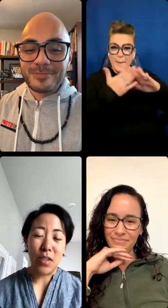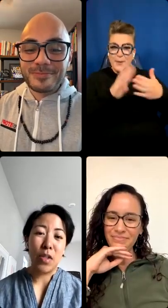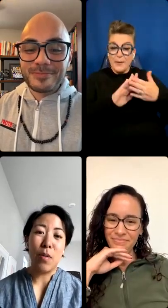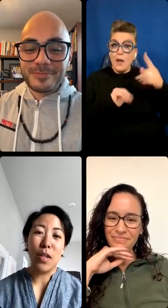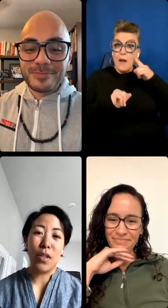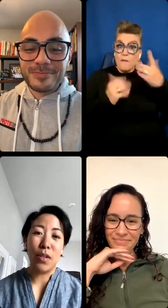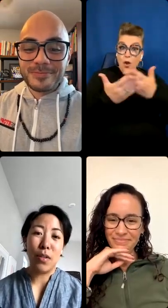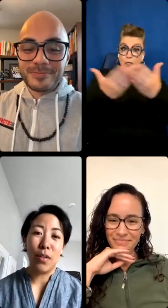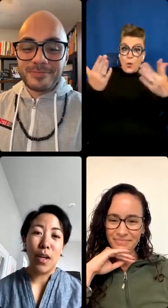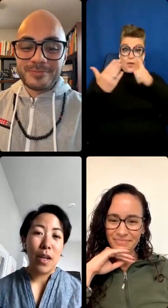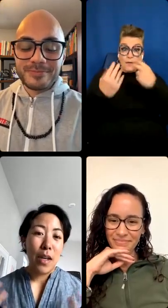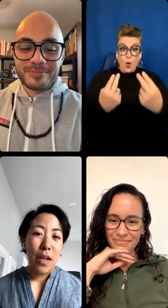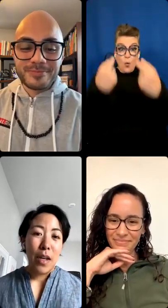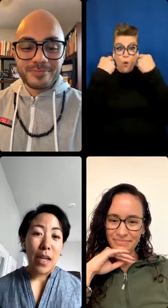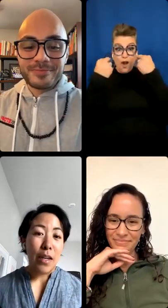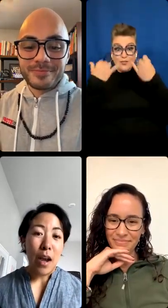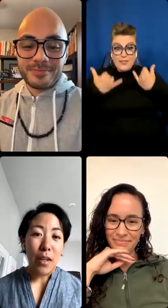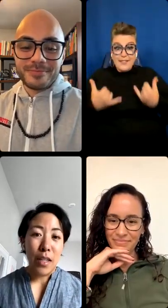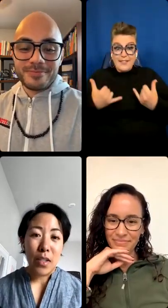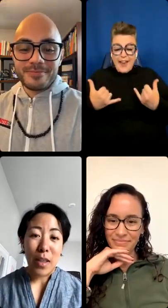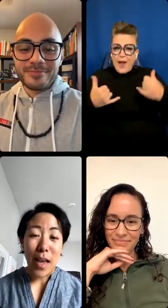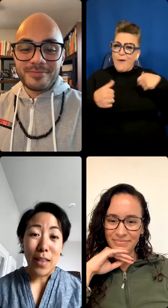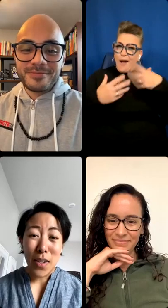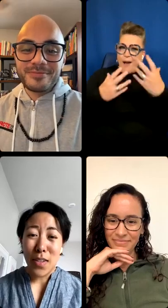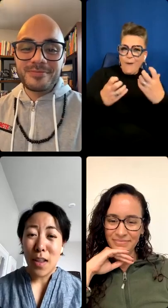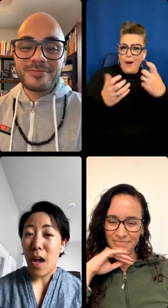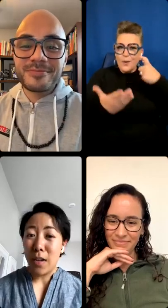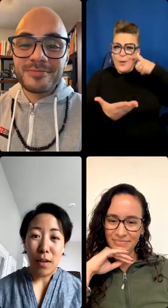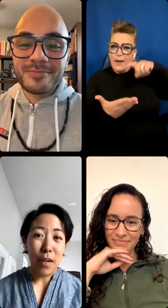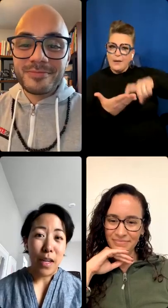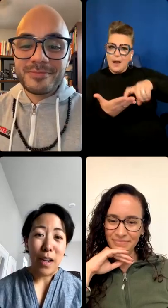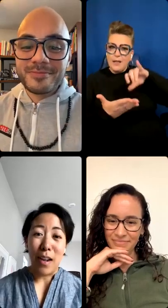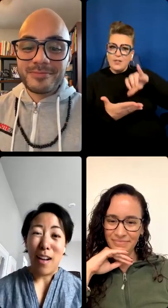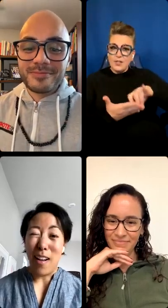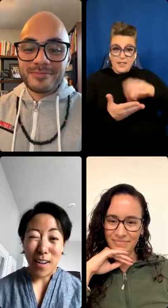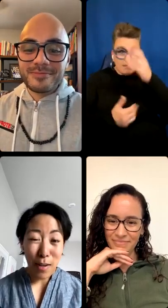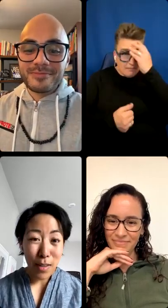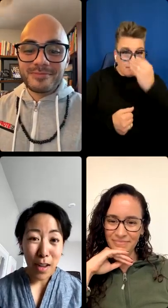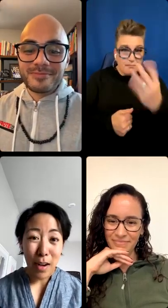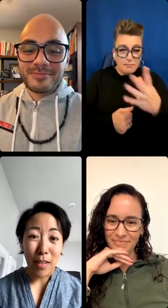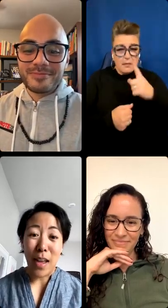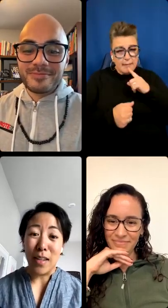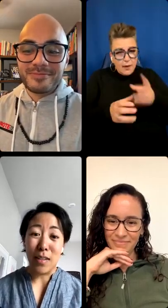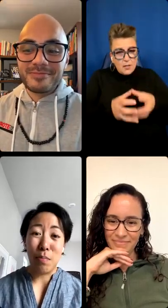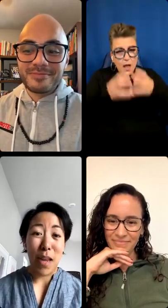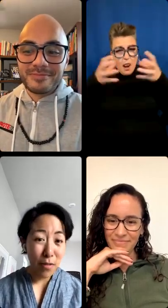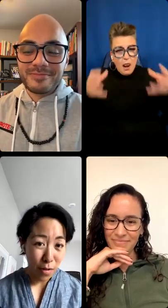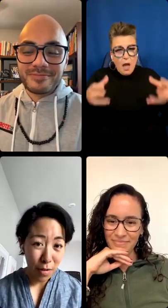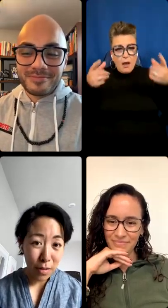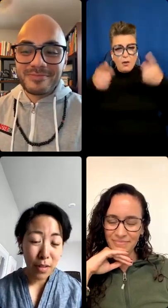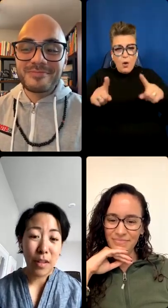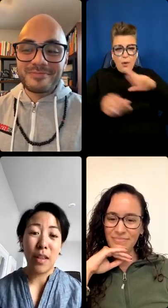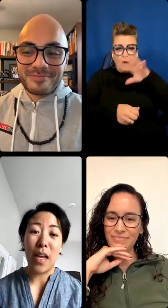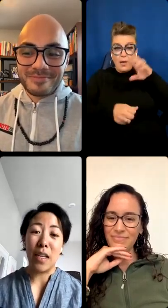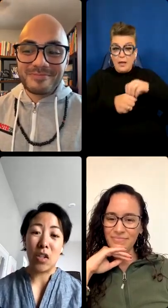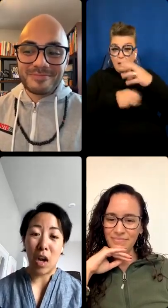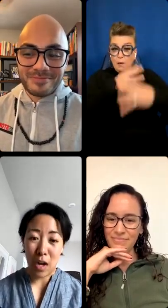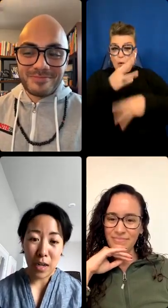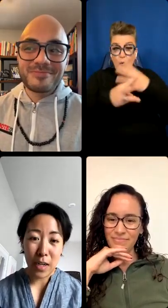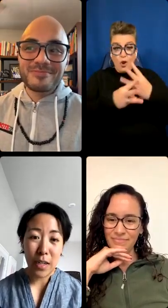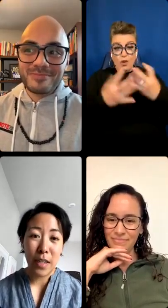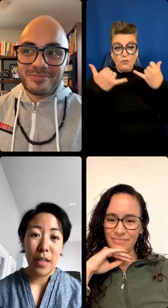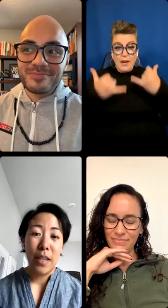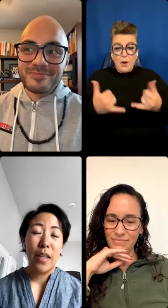in, just want to acknowledge that there's a lot going on out there that is painful, that